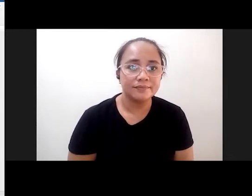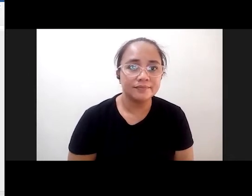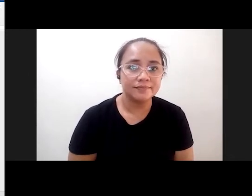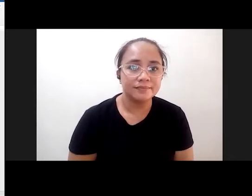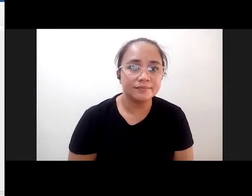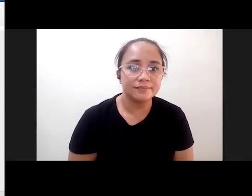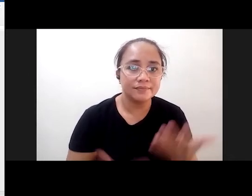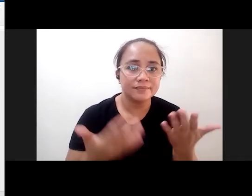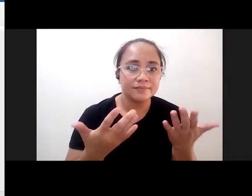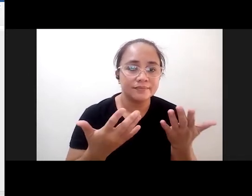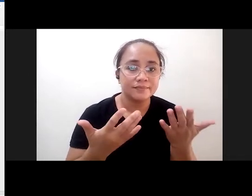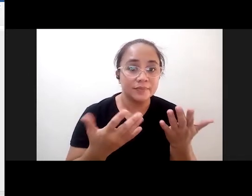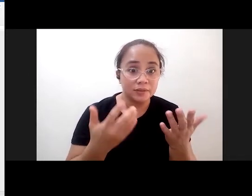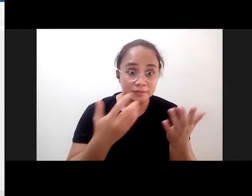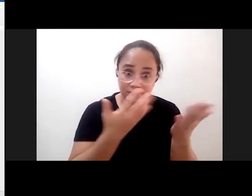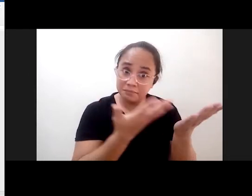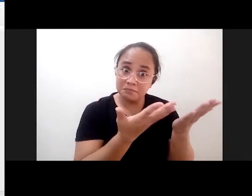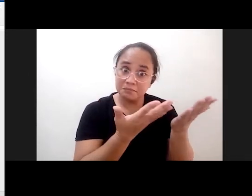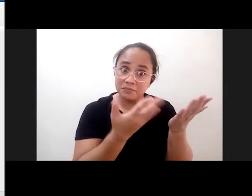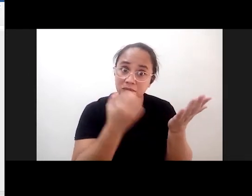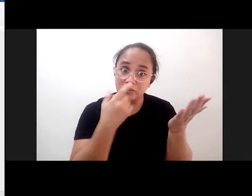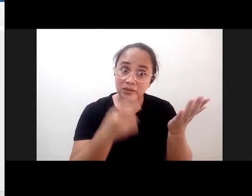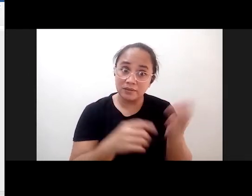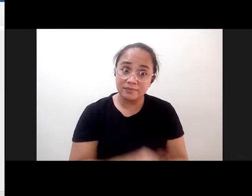Would you sign that?